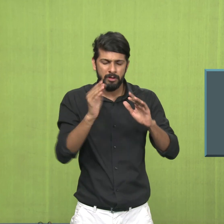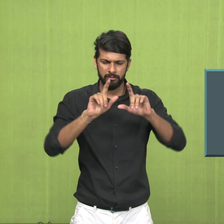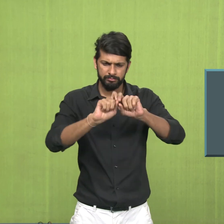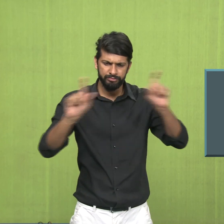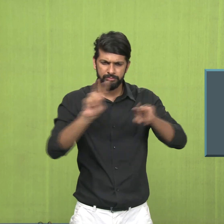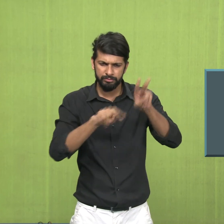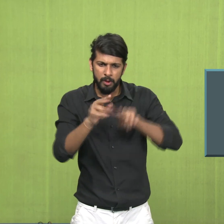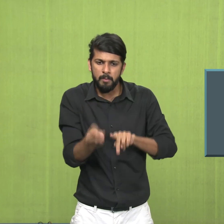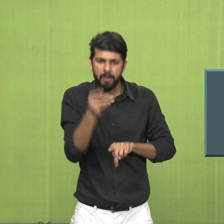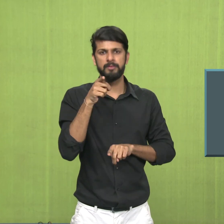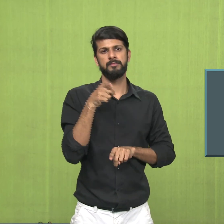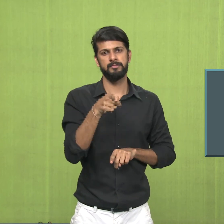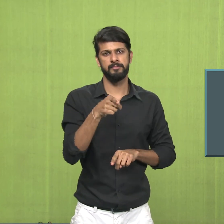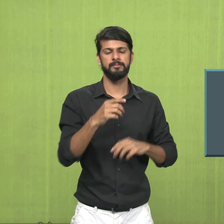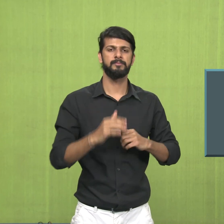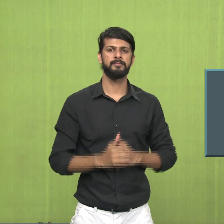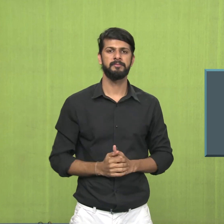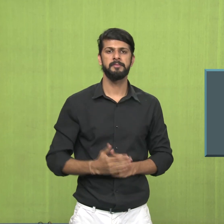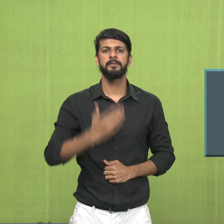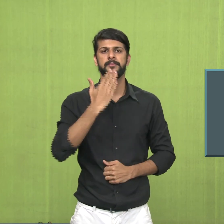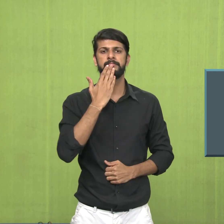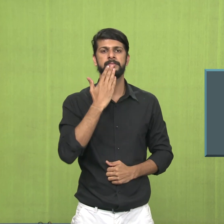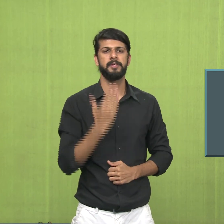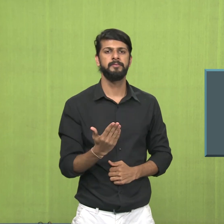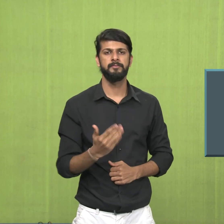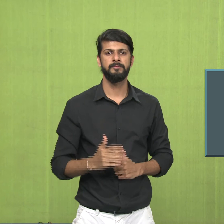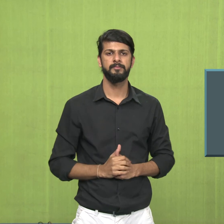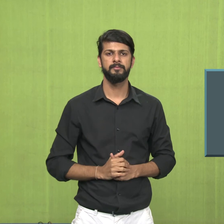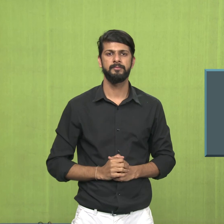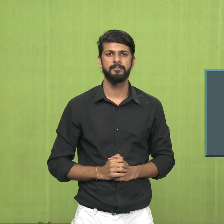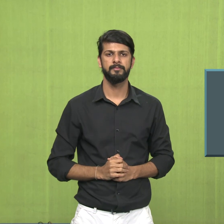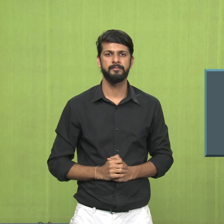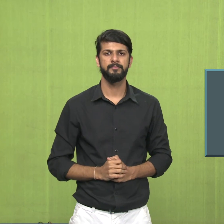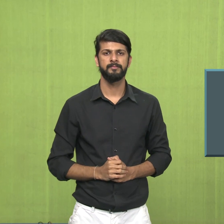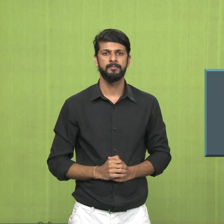you may visit our website www.nios.ac.in. Thank you.